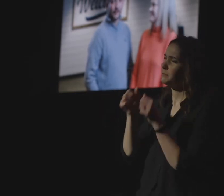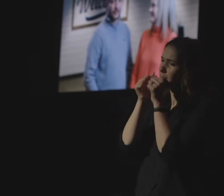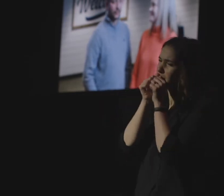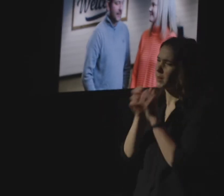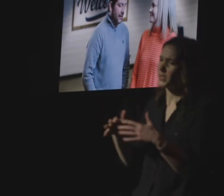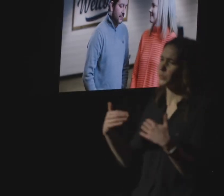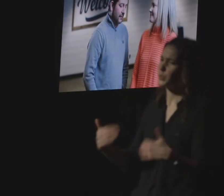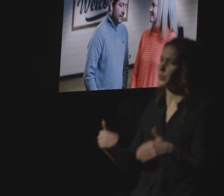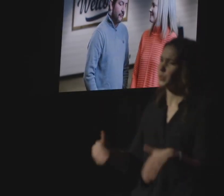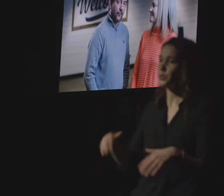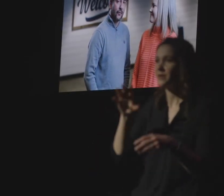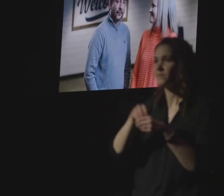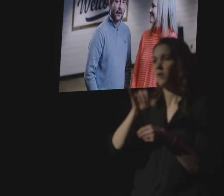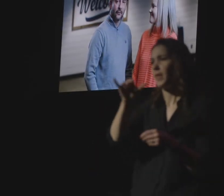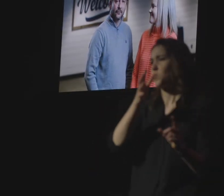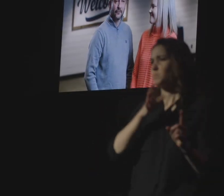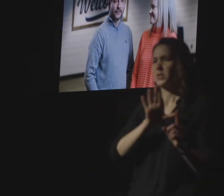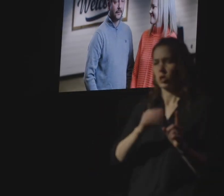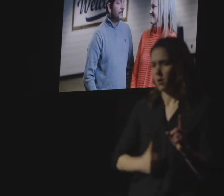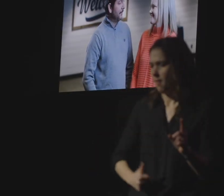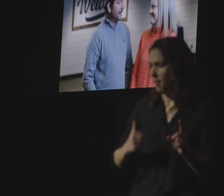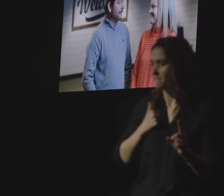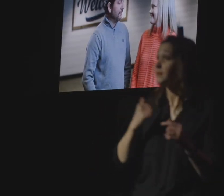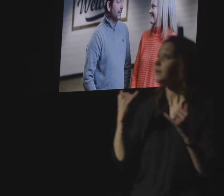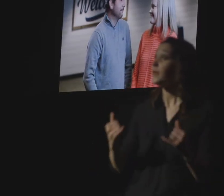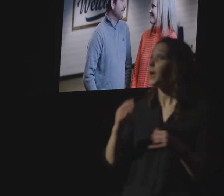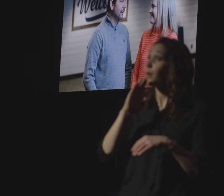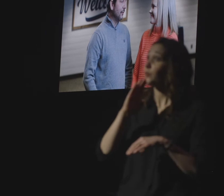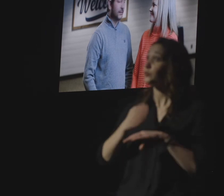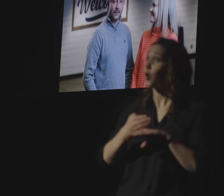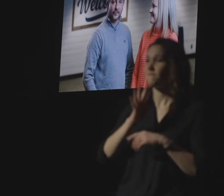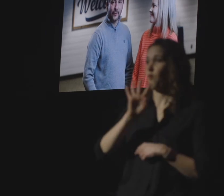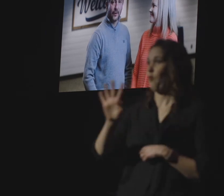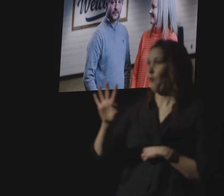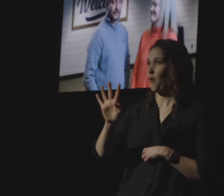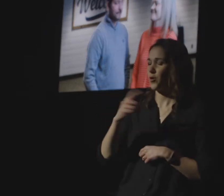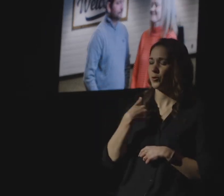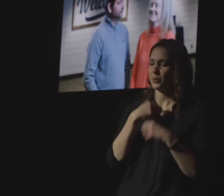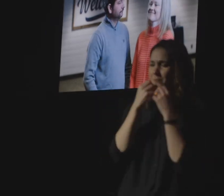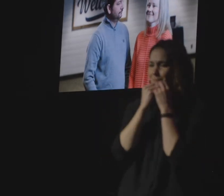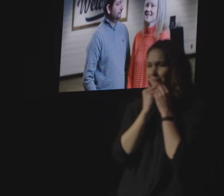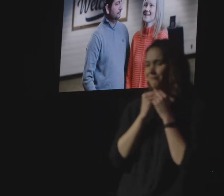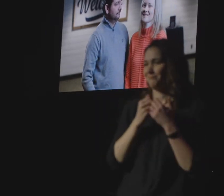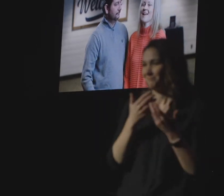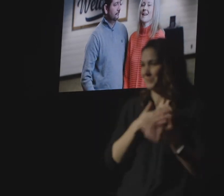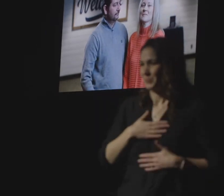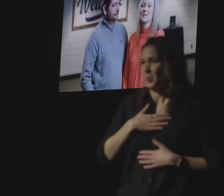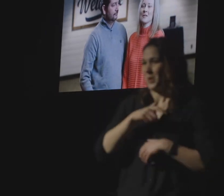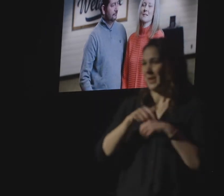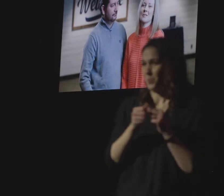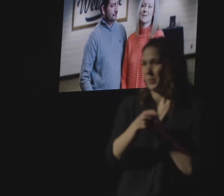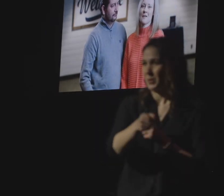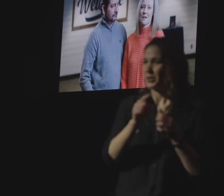now. She now has a four-year-old daughter who's very, very close and dear to our hearts. Mm-hmm. Yes, and